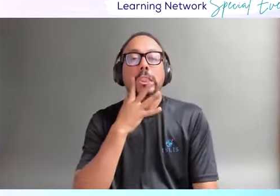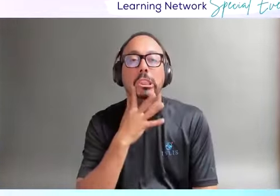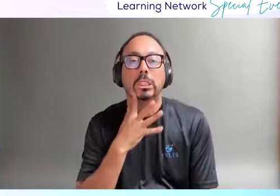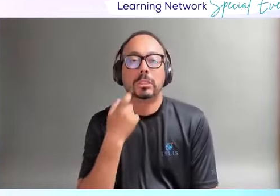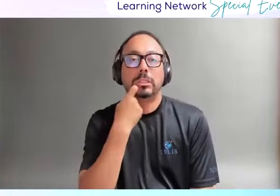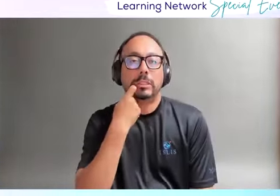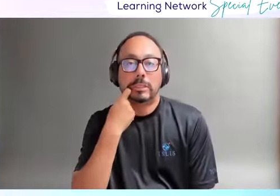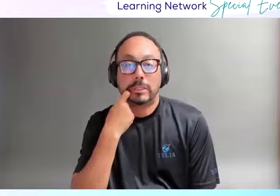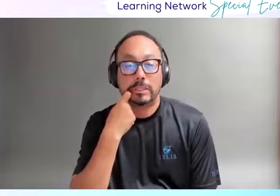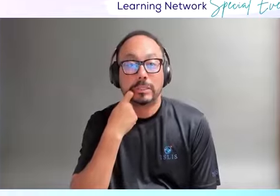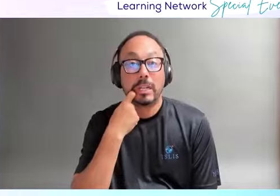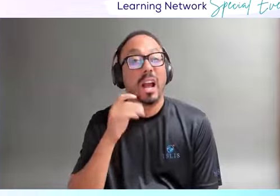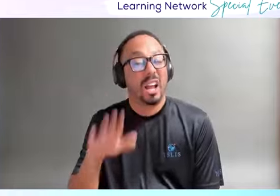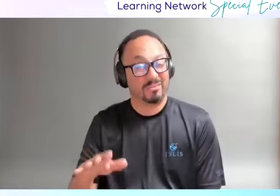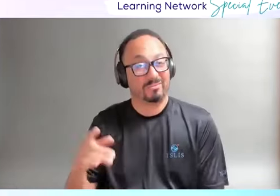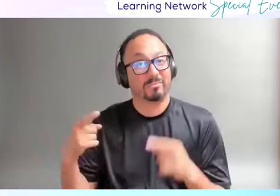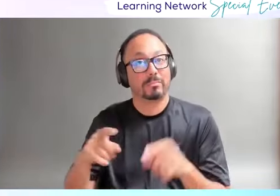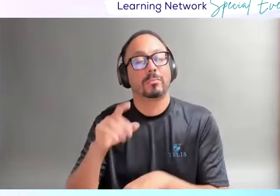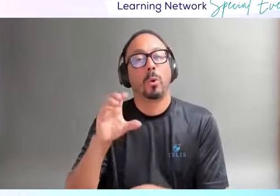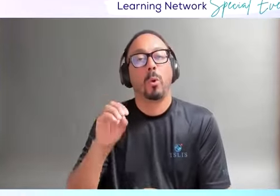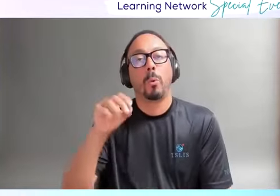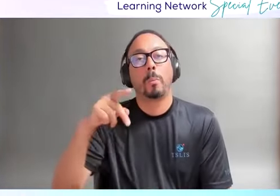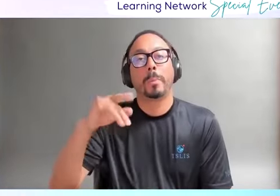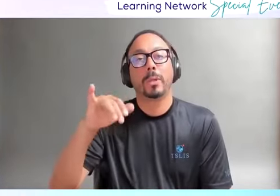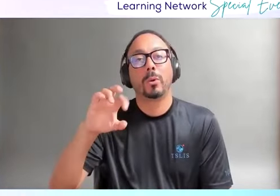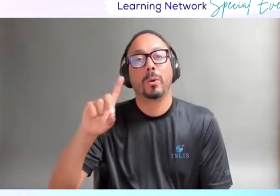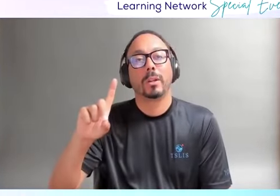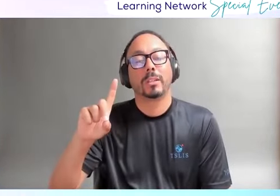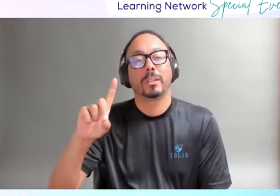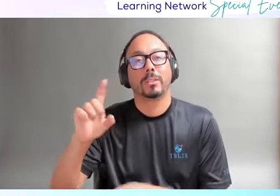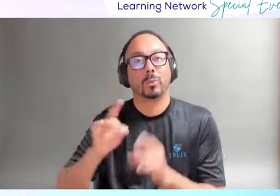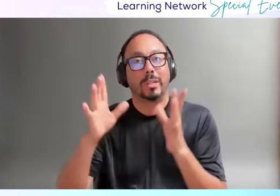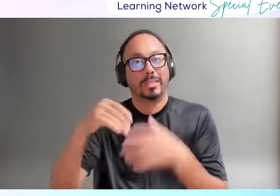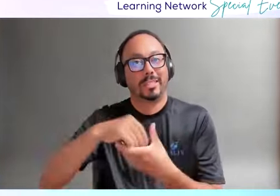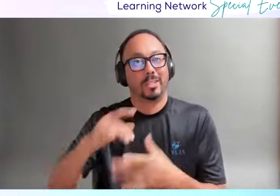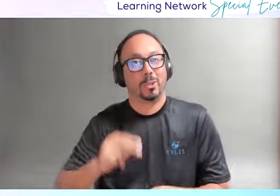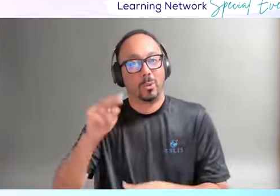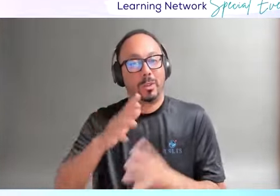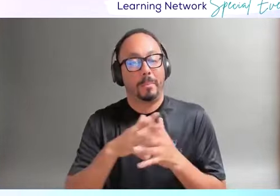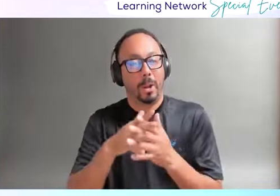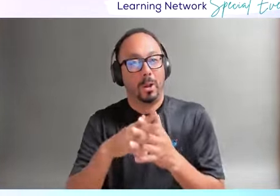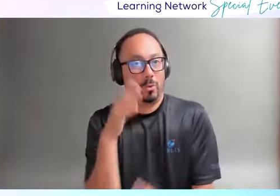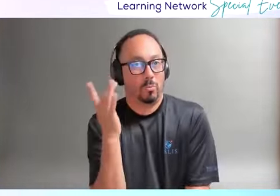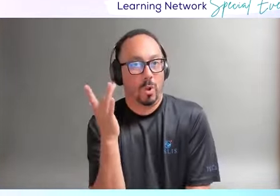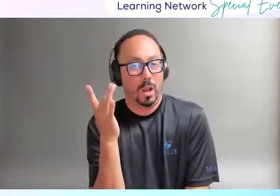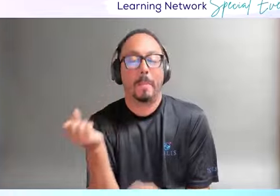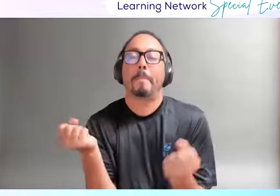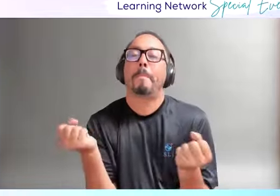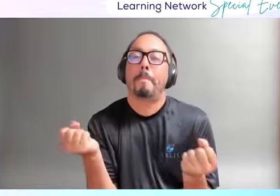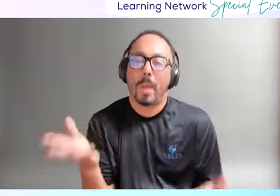North America. There are many, many, many factors involved in why this is a crisis, but you can see for yourself